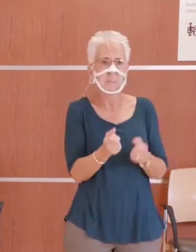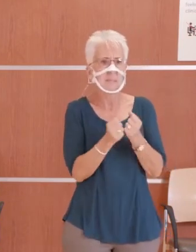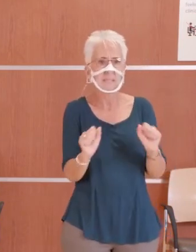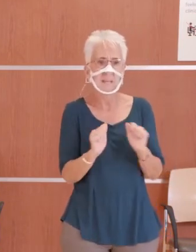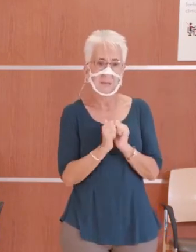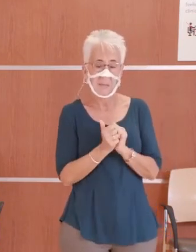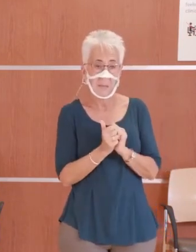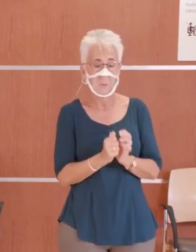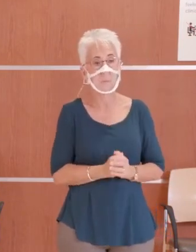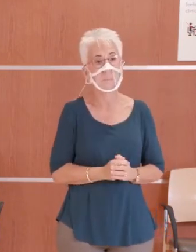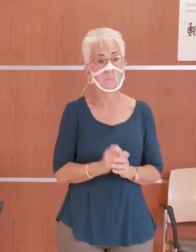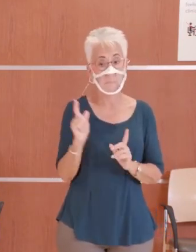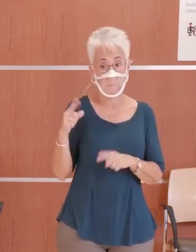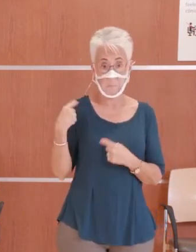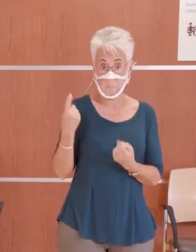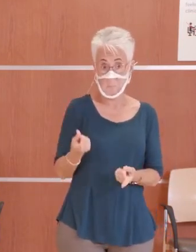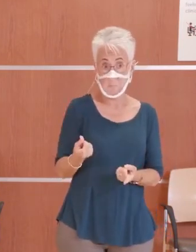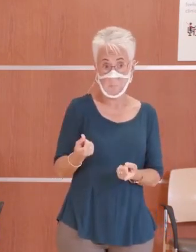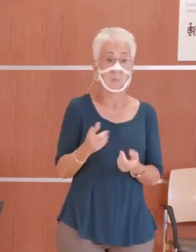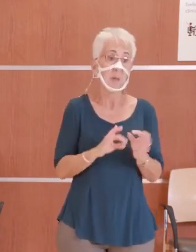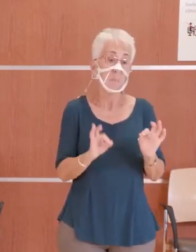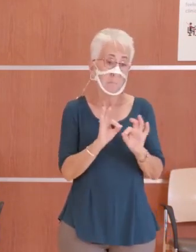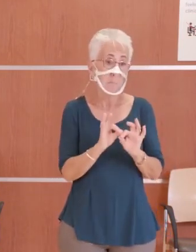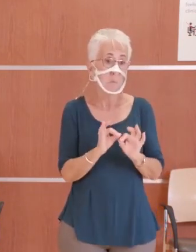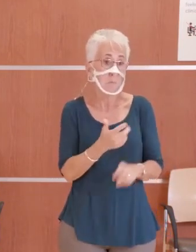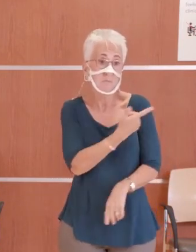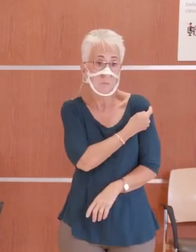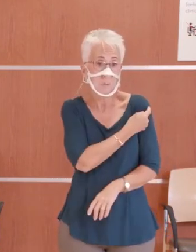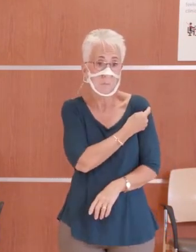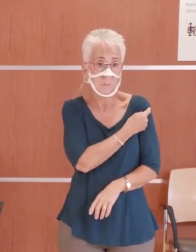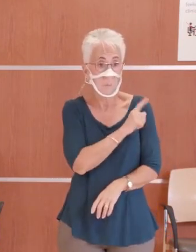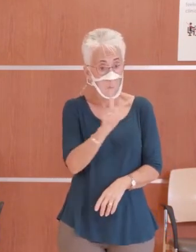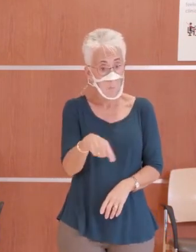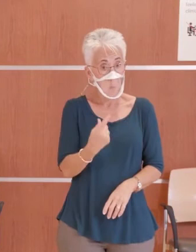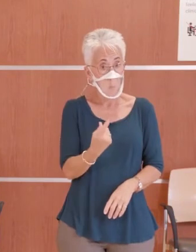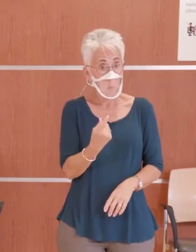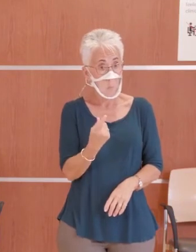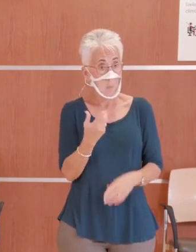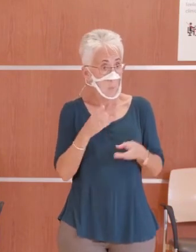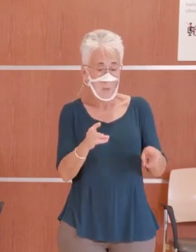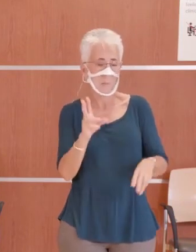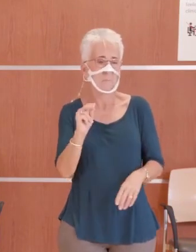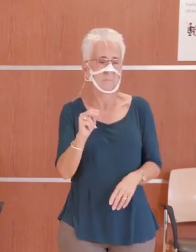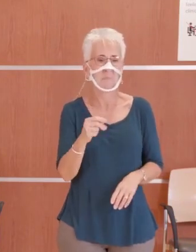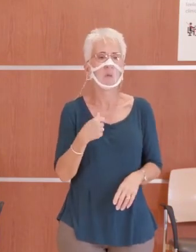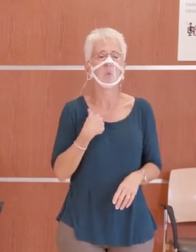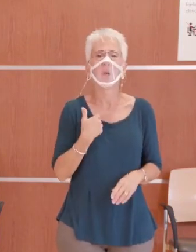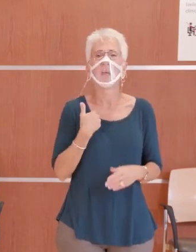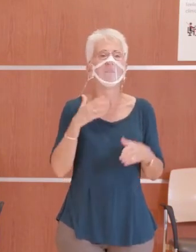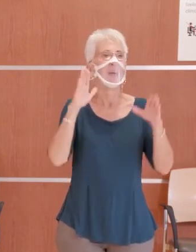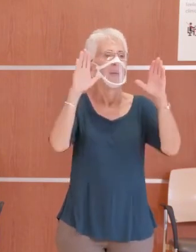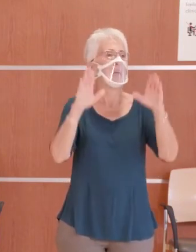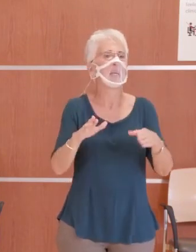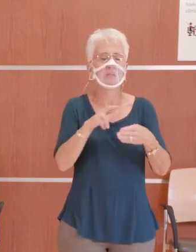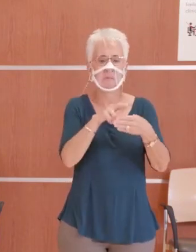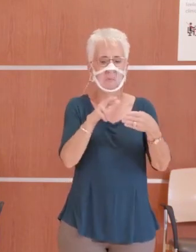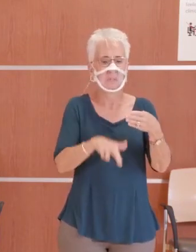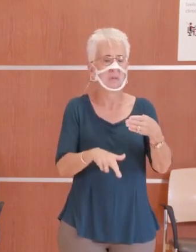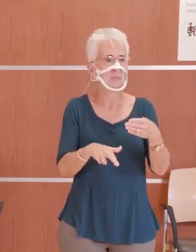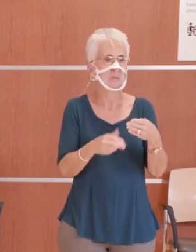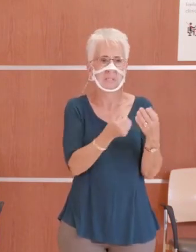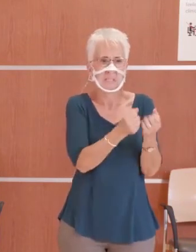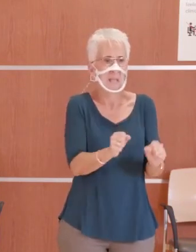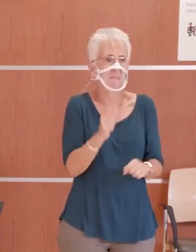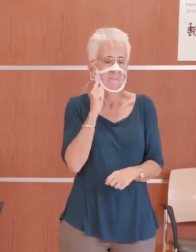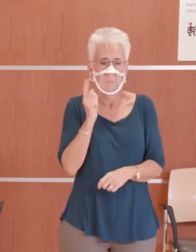to date, vaccination is an important part of that. It's not the only part of it. And we've seen excellent outcomes in safety for both